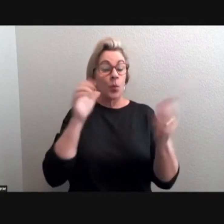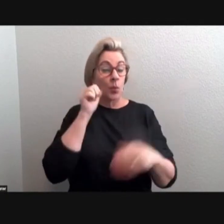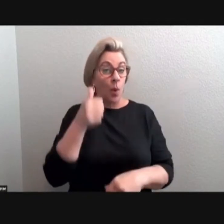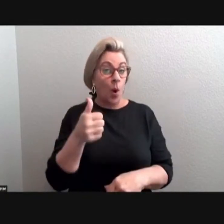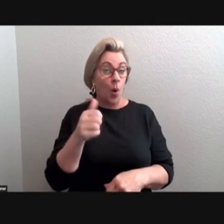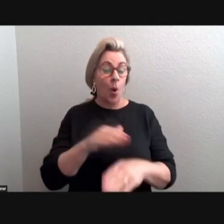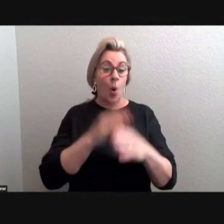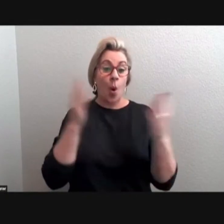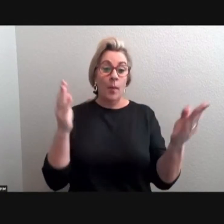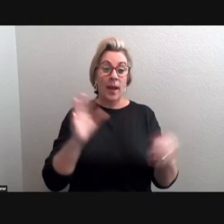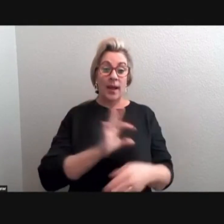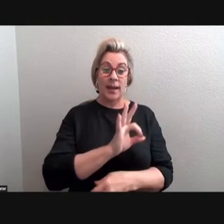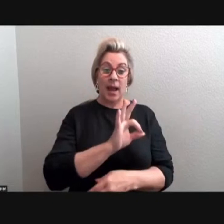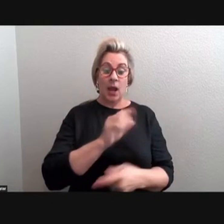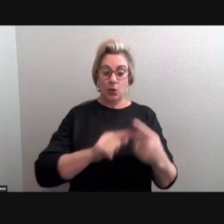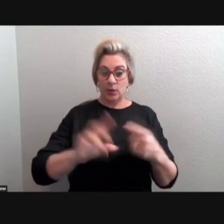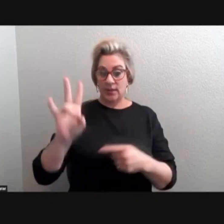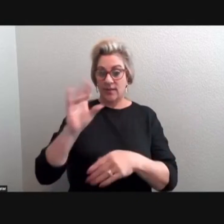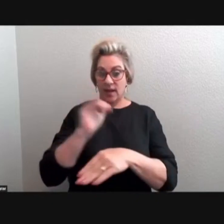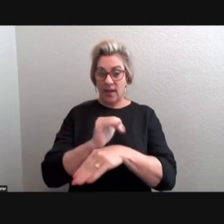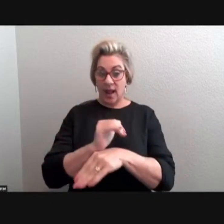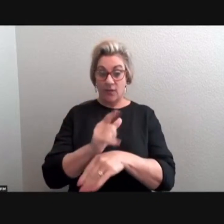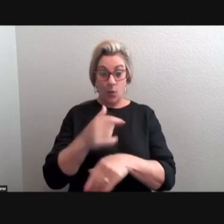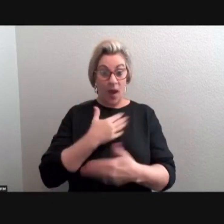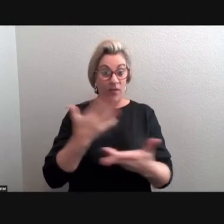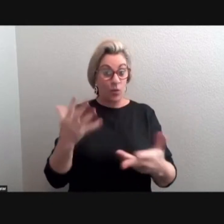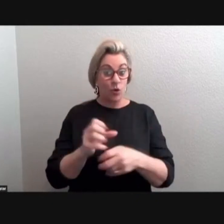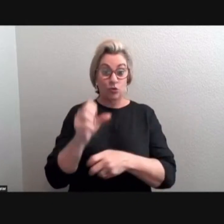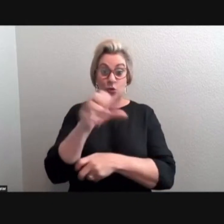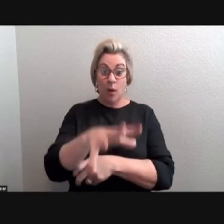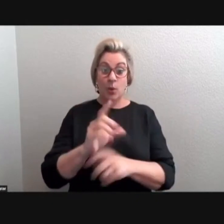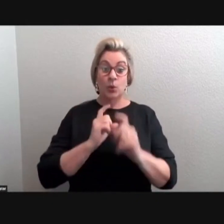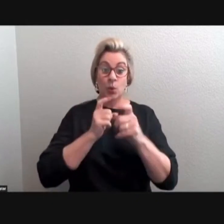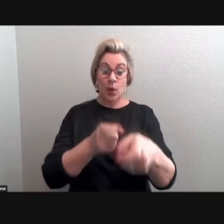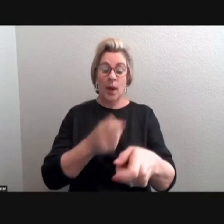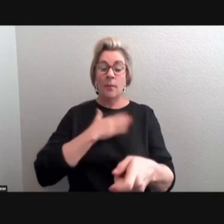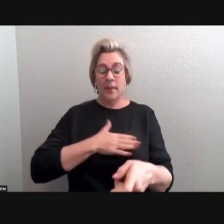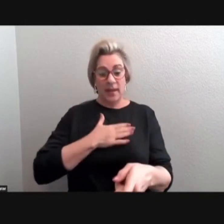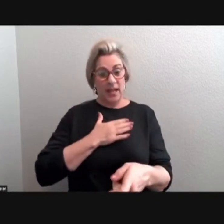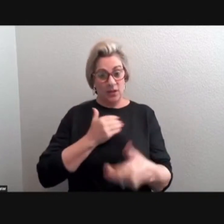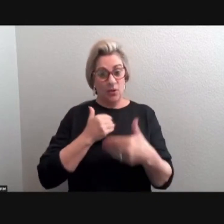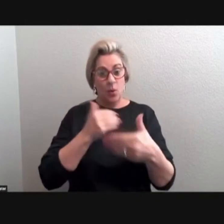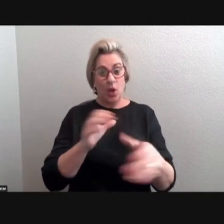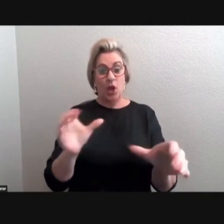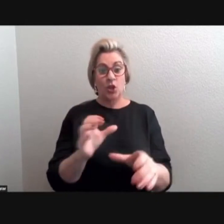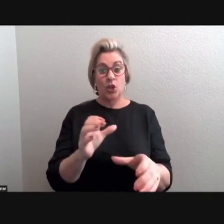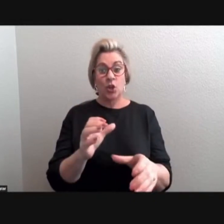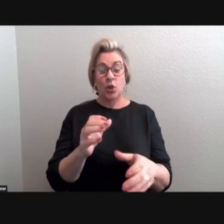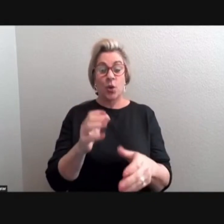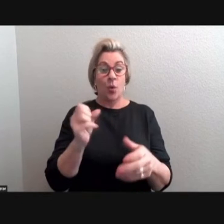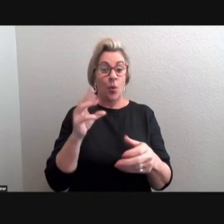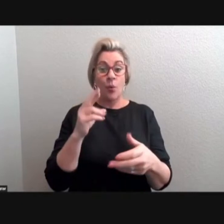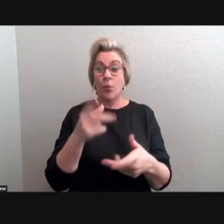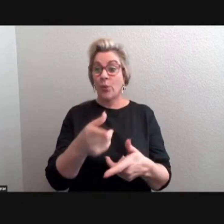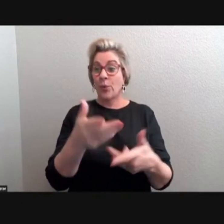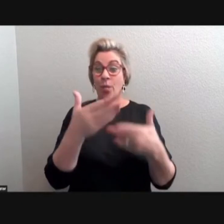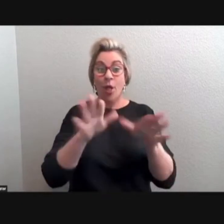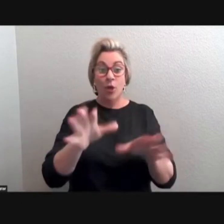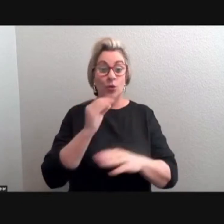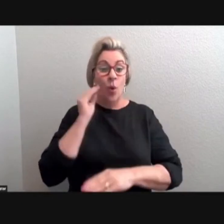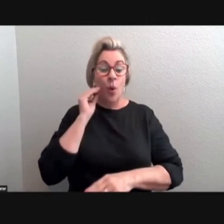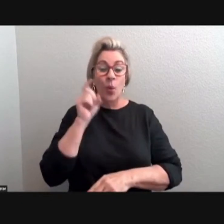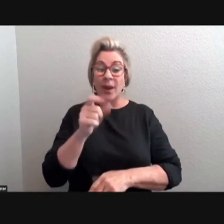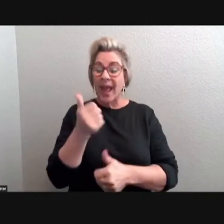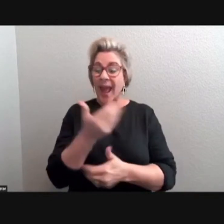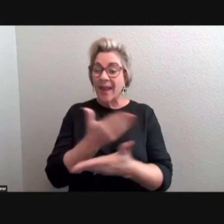and it's open from 9 a.m. to 7 p.m. So if you have stuff to drop off, drop it off. If you lost or you can't get back to your home or you lost your home and you need